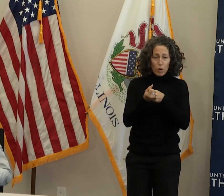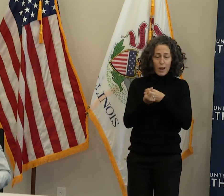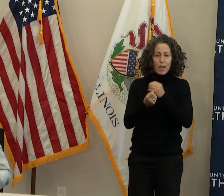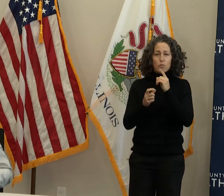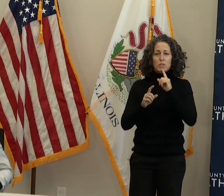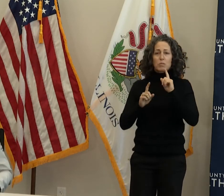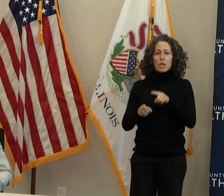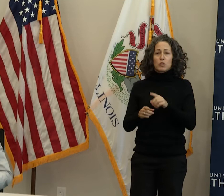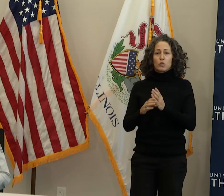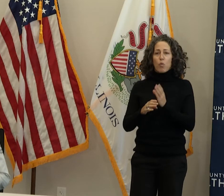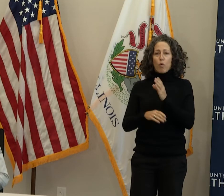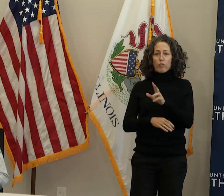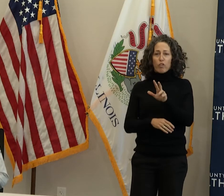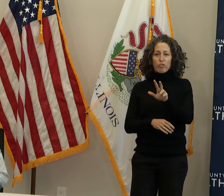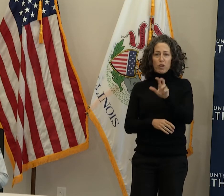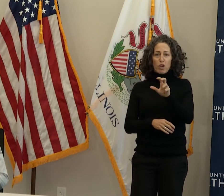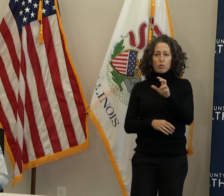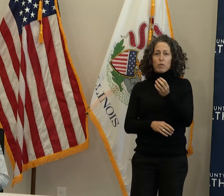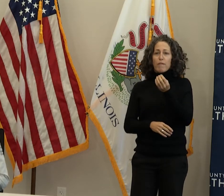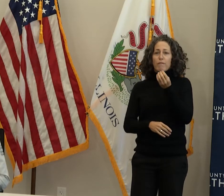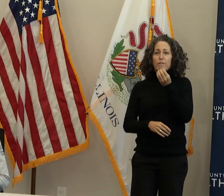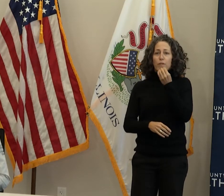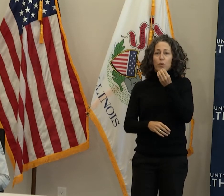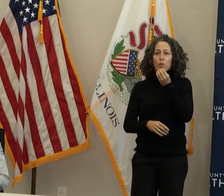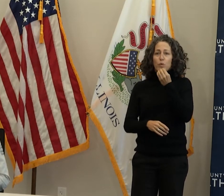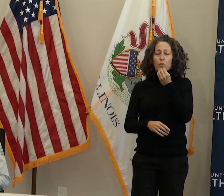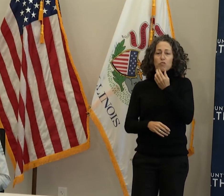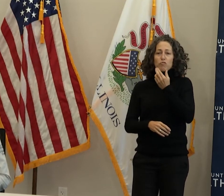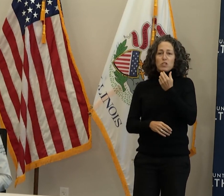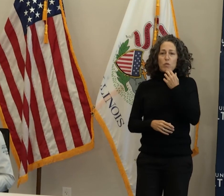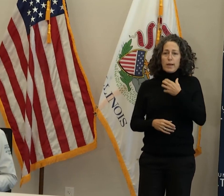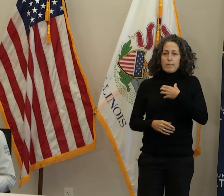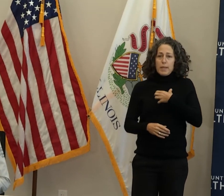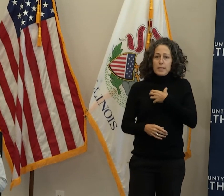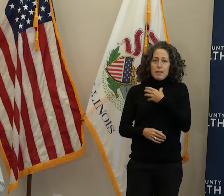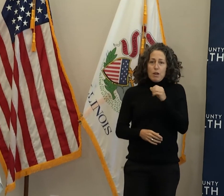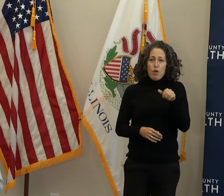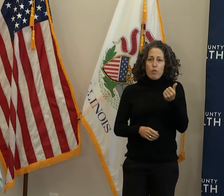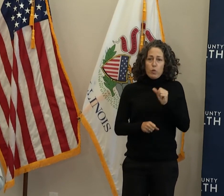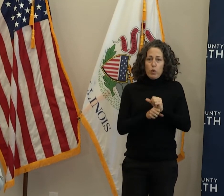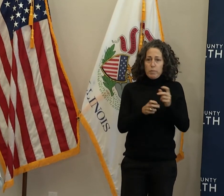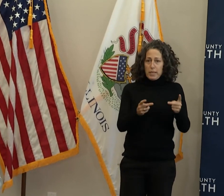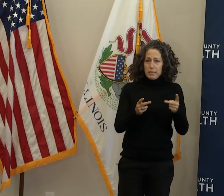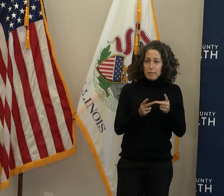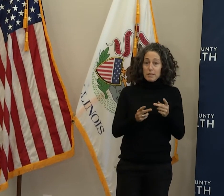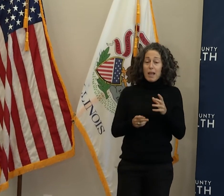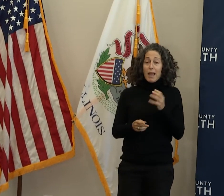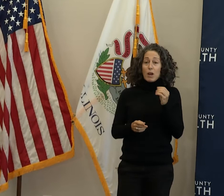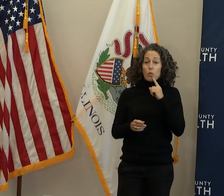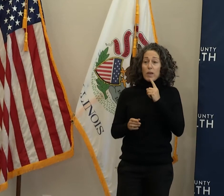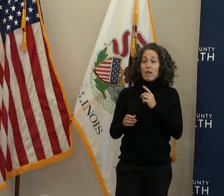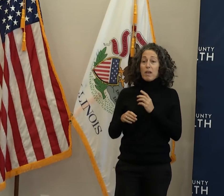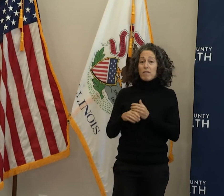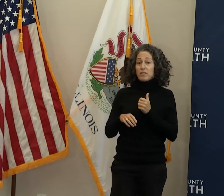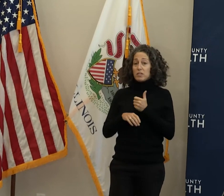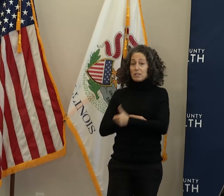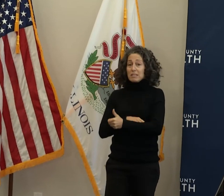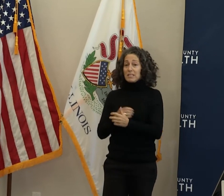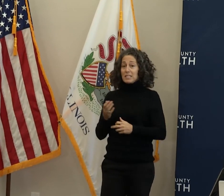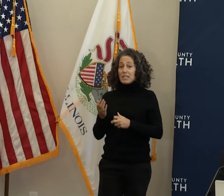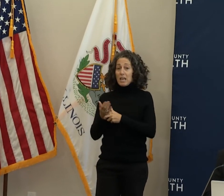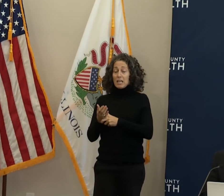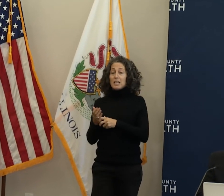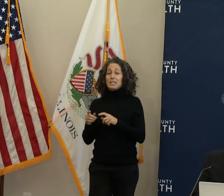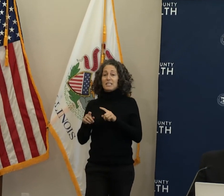over 300 food establishment complaints, and 100 in other workplaces. We've also cited 84 establishments